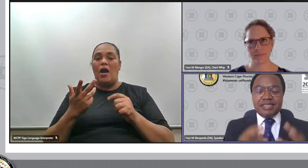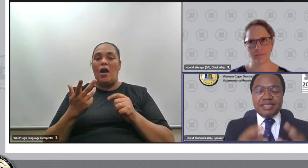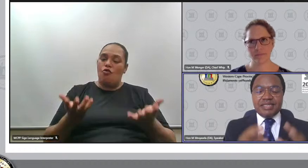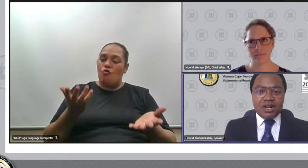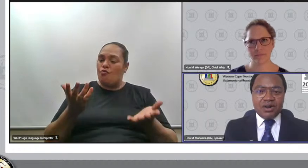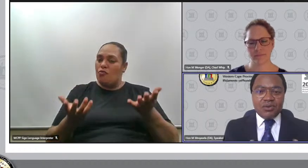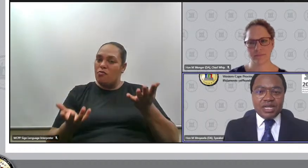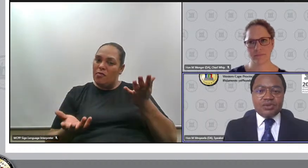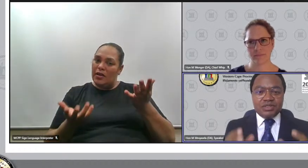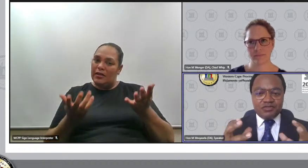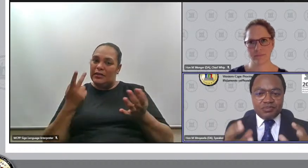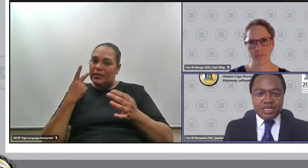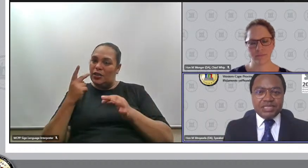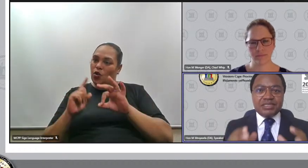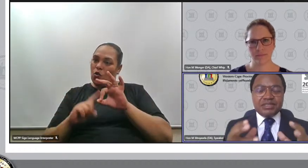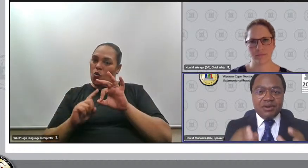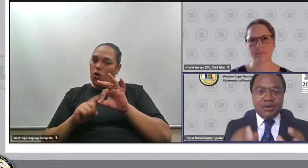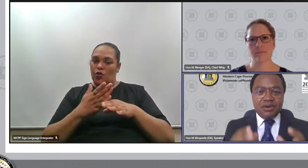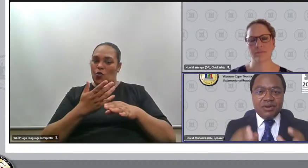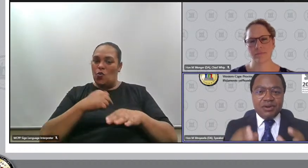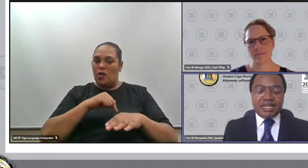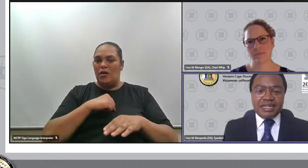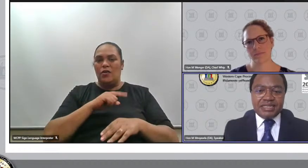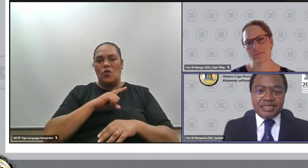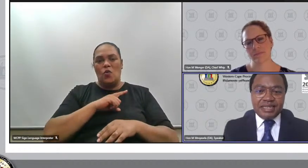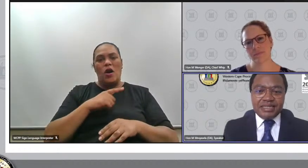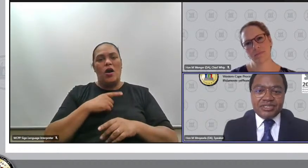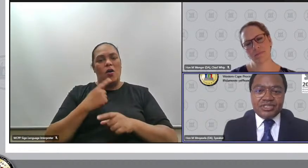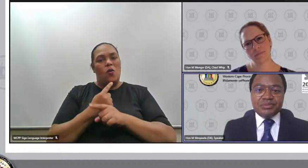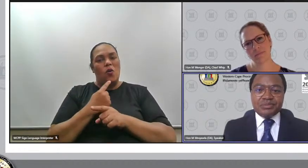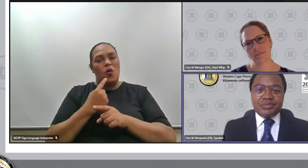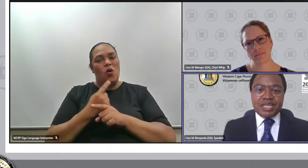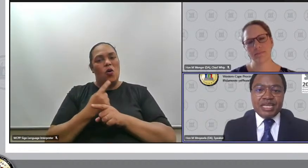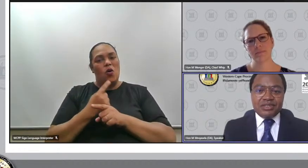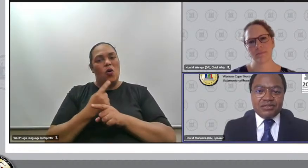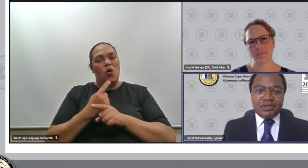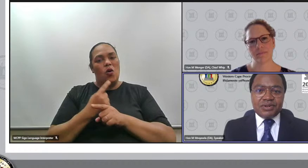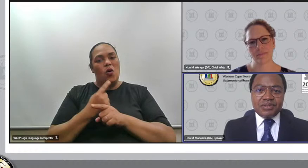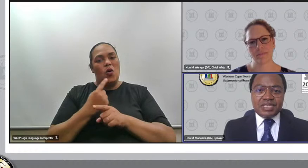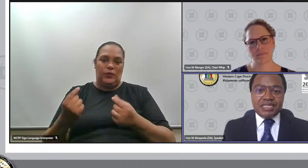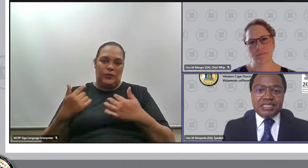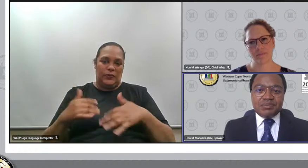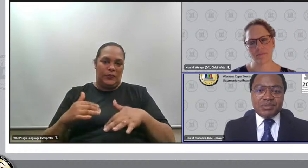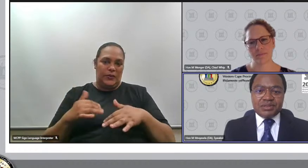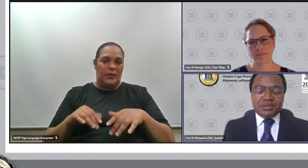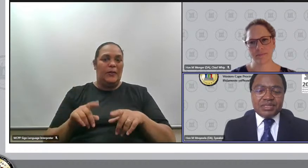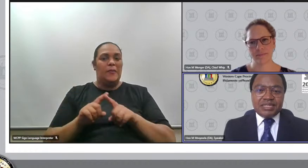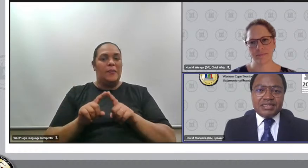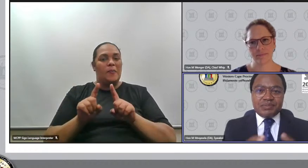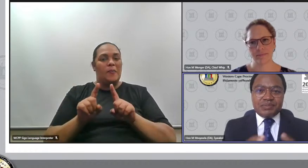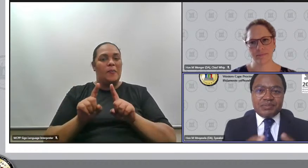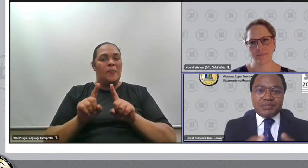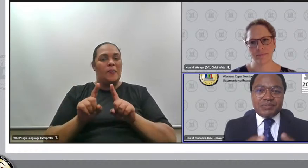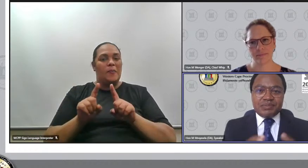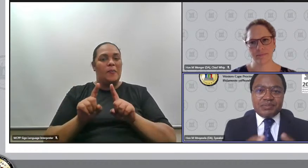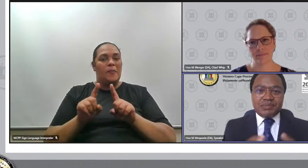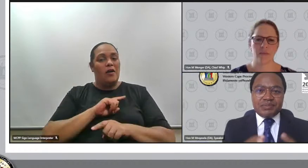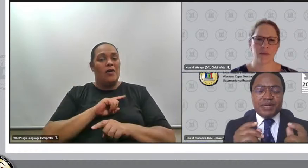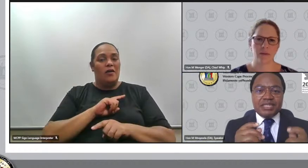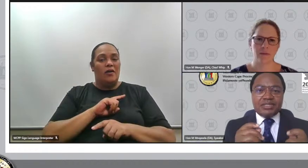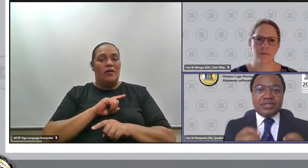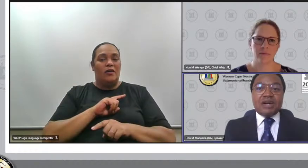the quality of our work. We've been always on the cutting edge. And of course, that is